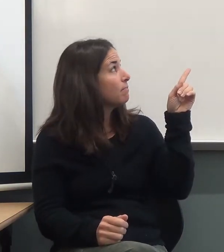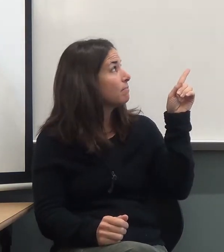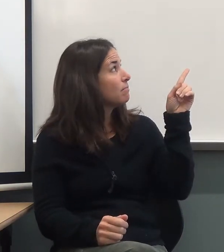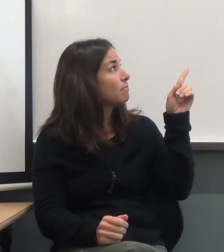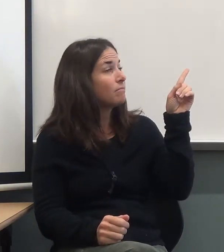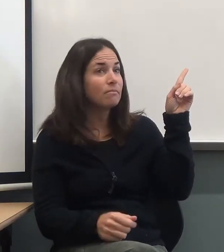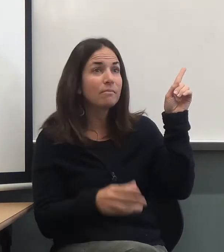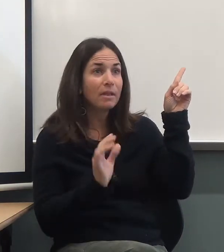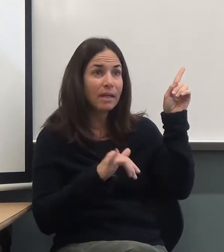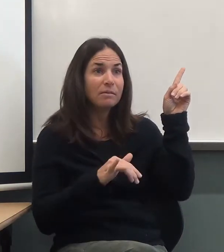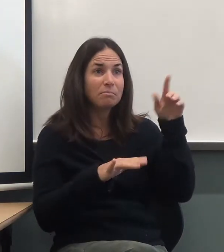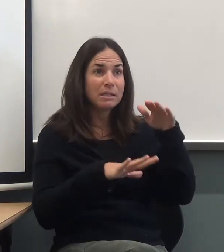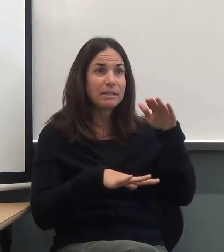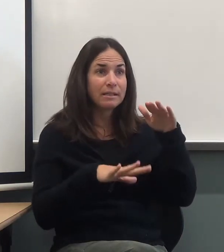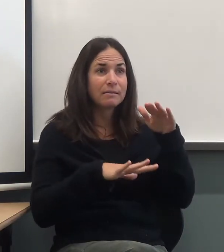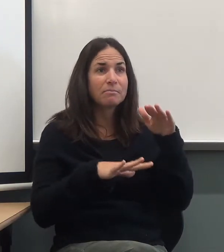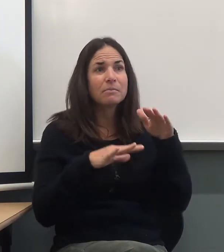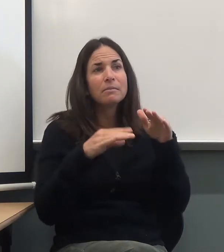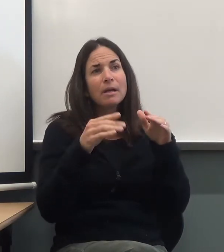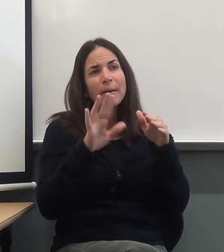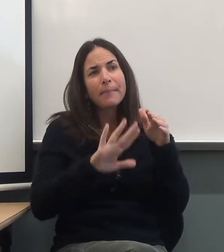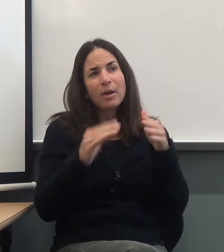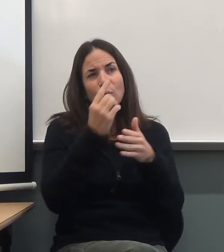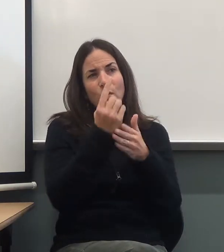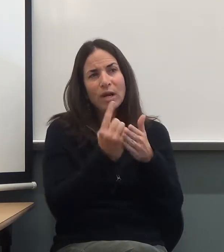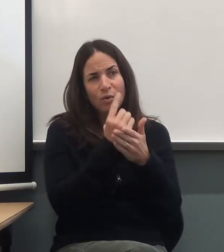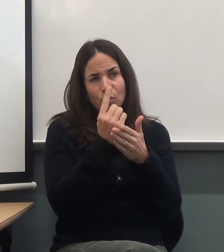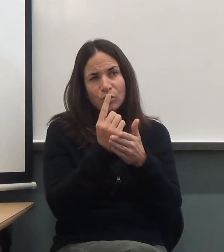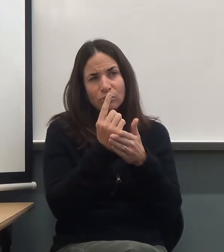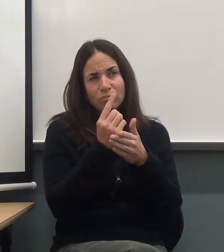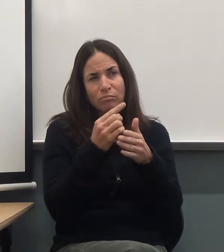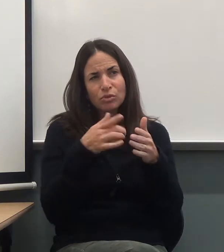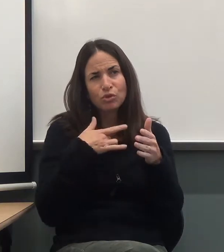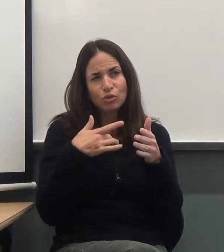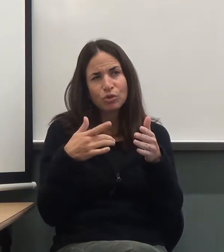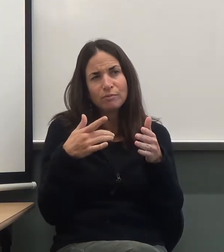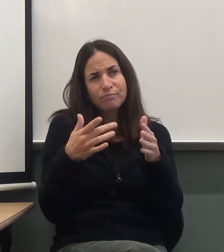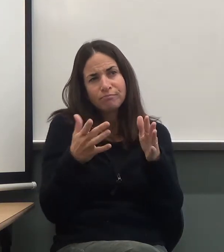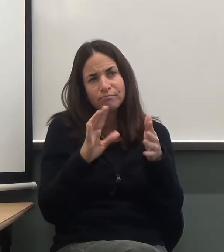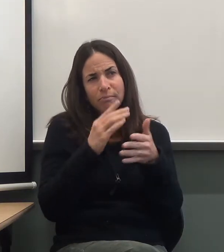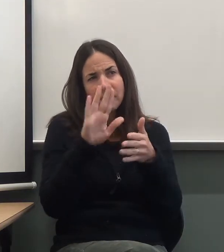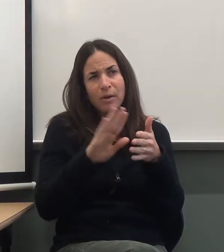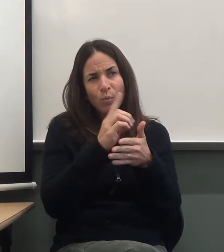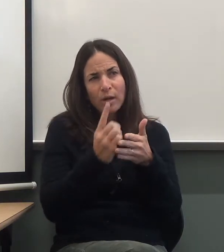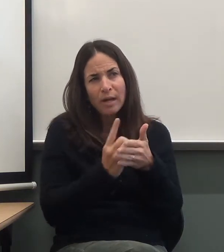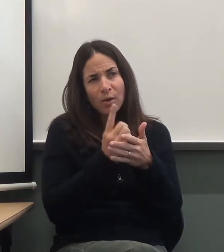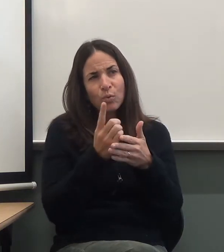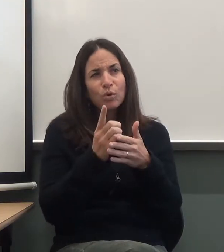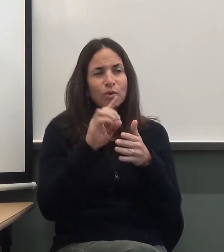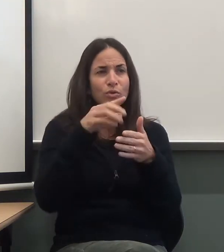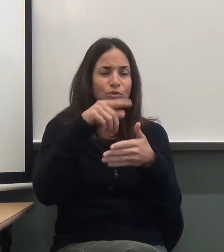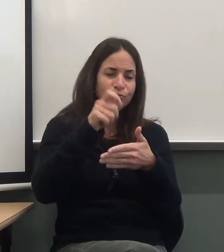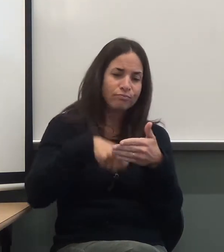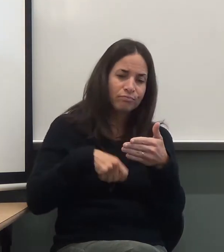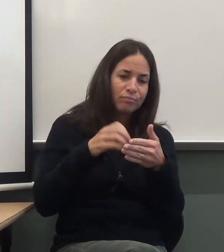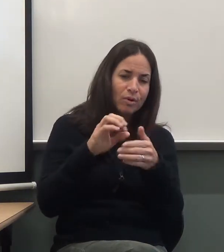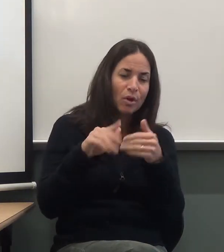can expect it'll probably take you about an hour. Okay? So maybe an hour, and you